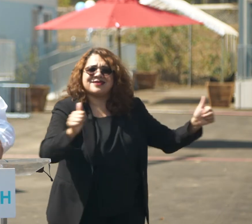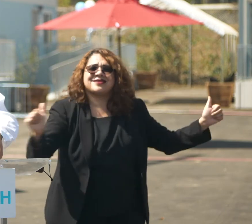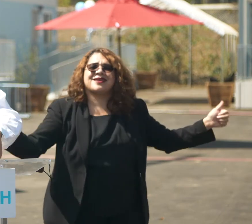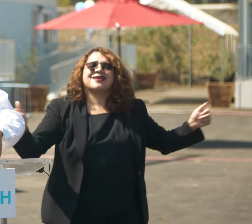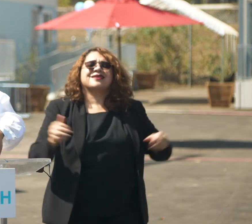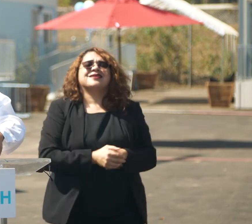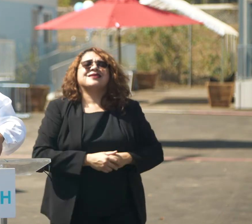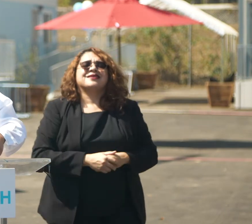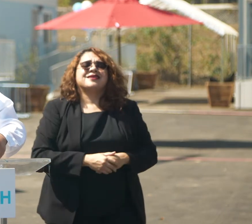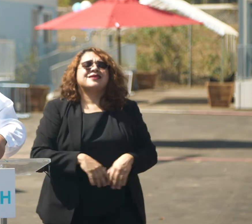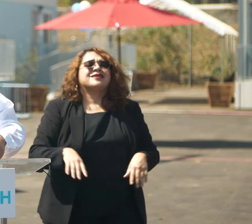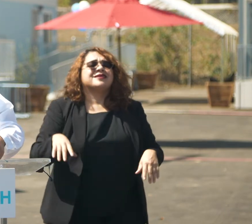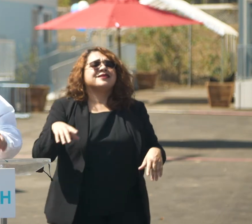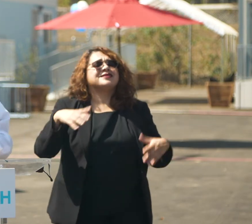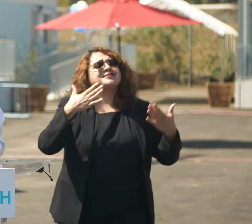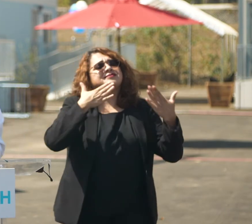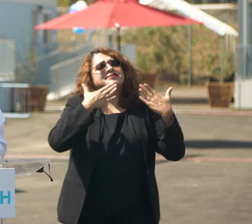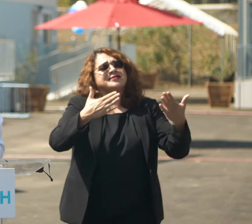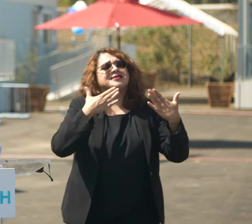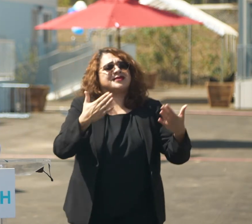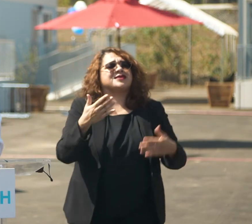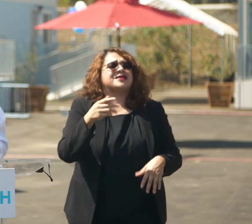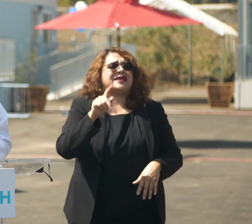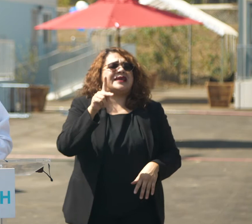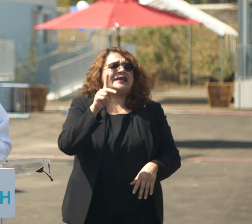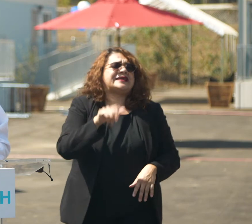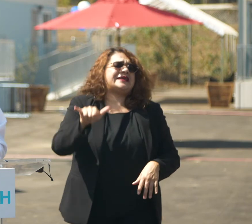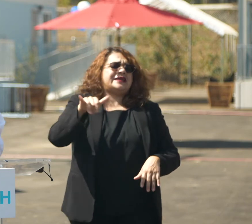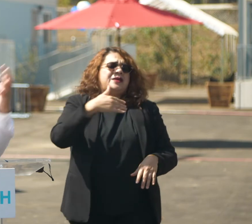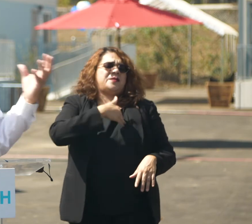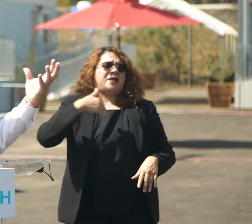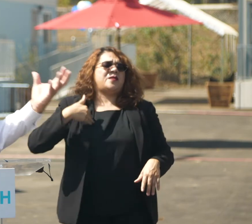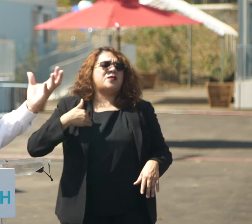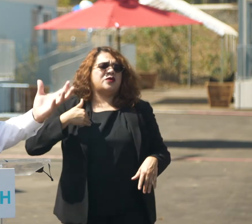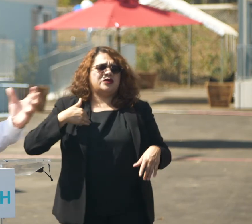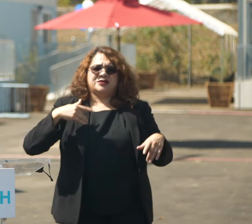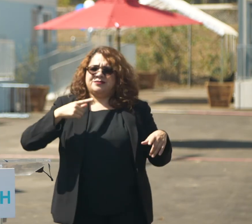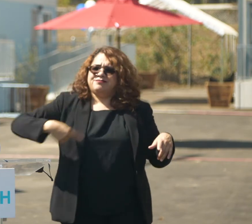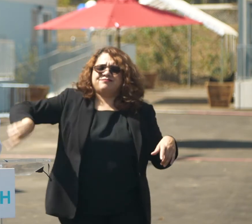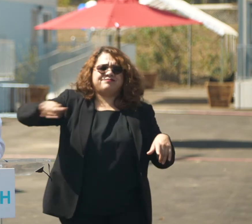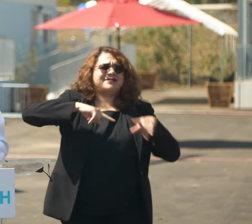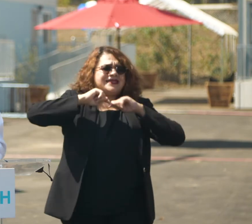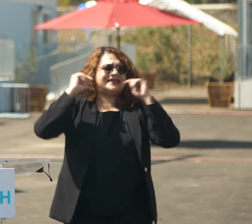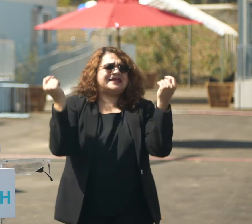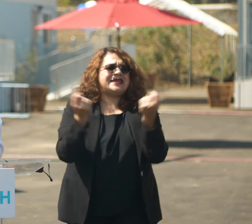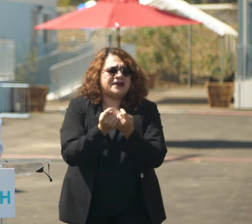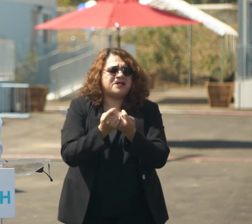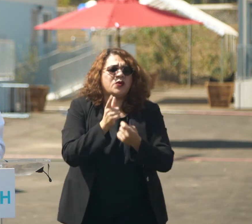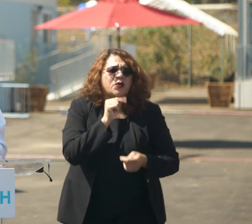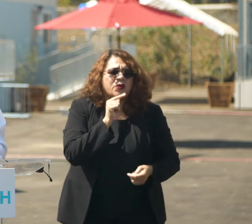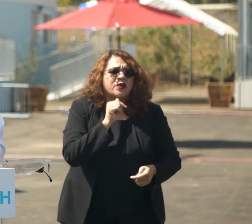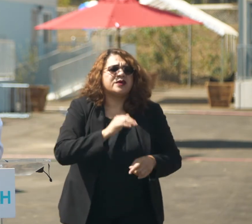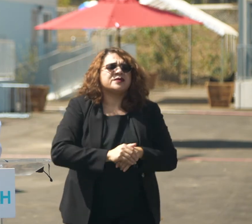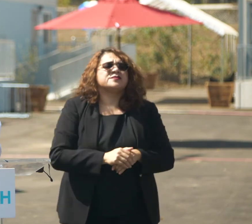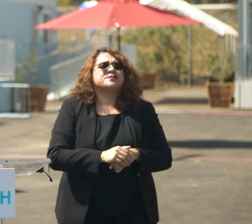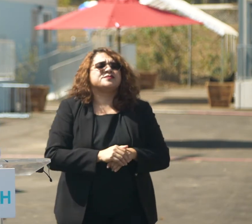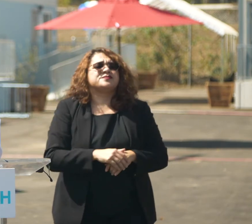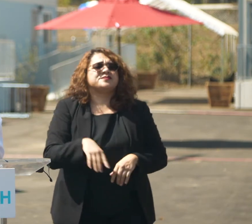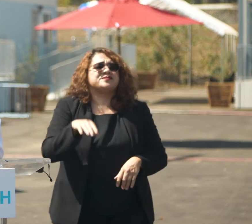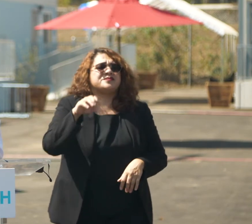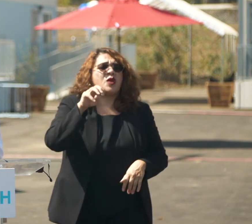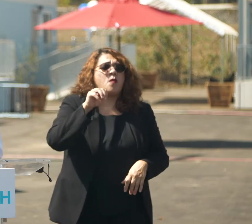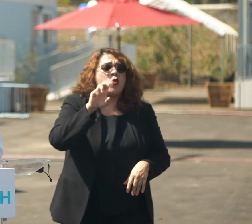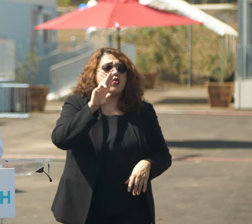I want to also specifically thank a few key members from the team that made this all a reality, starting with